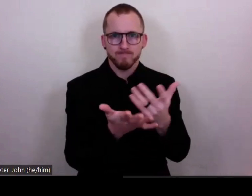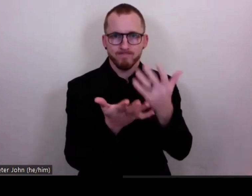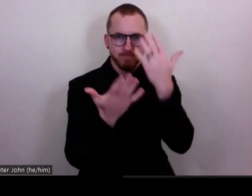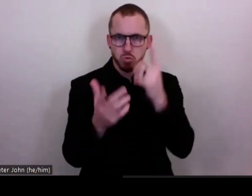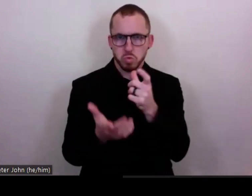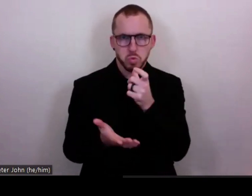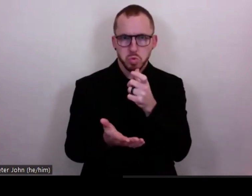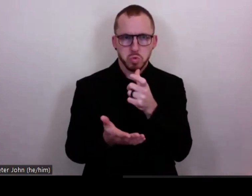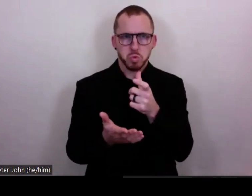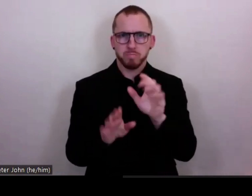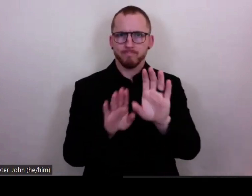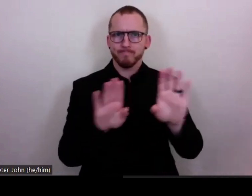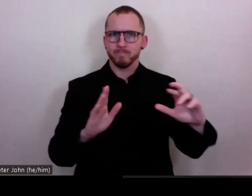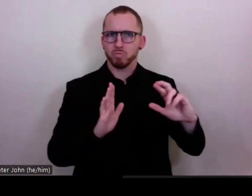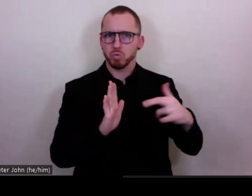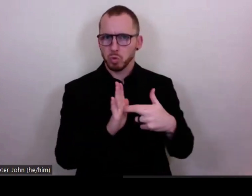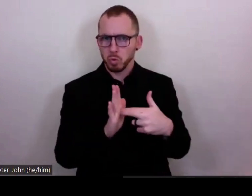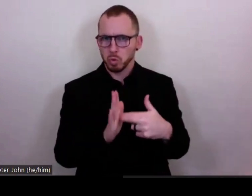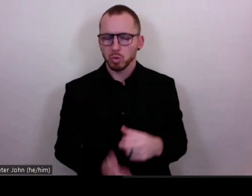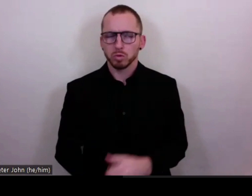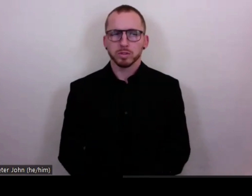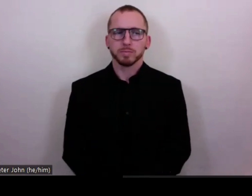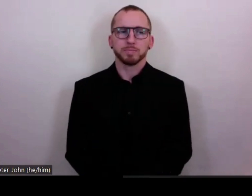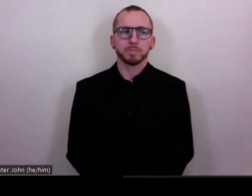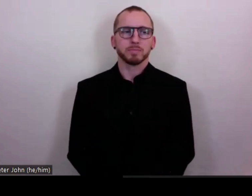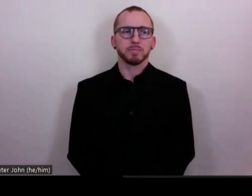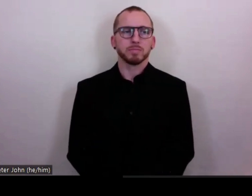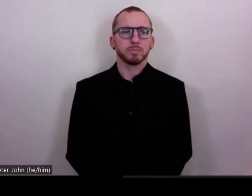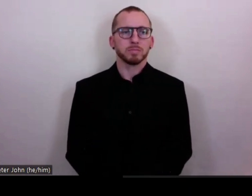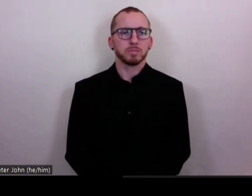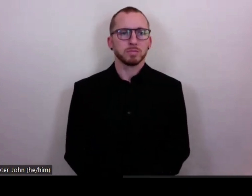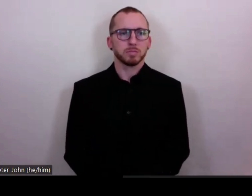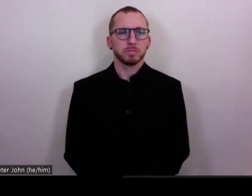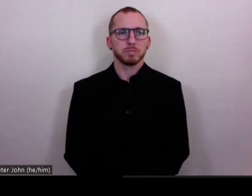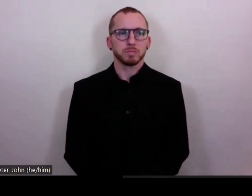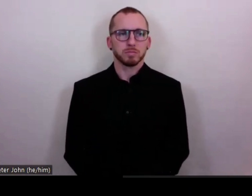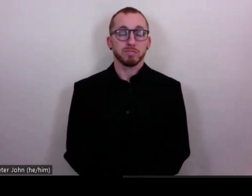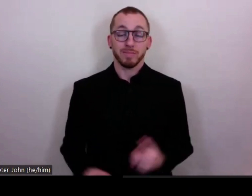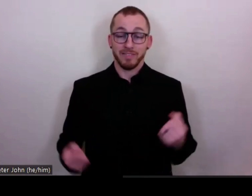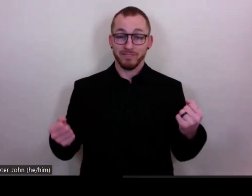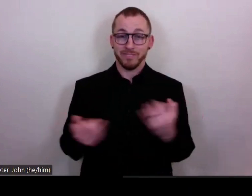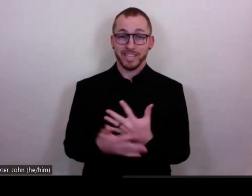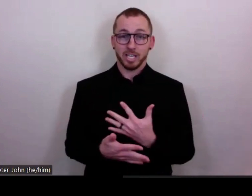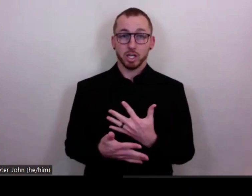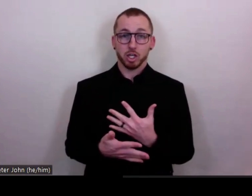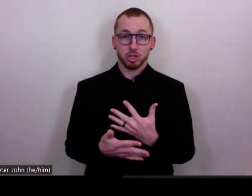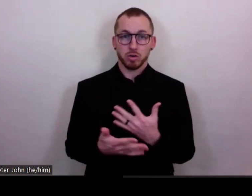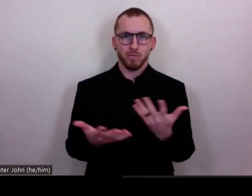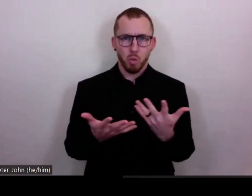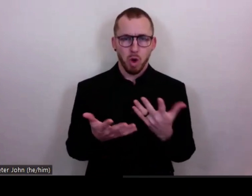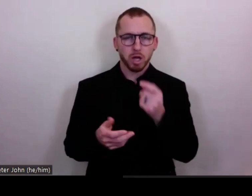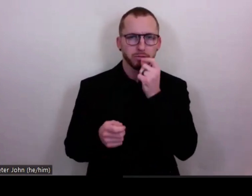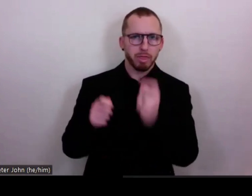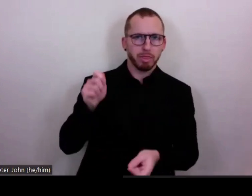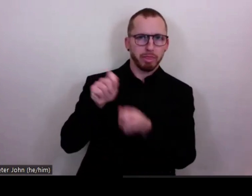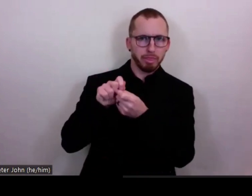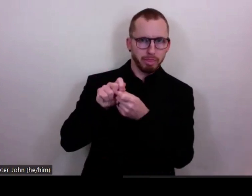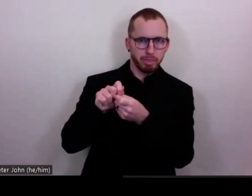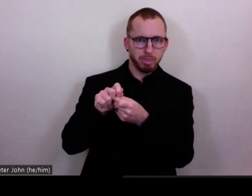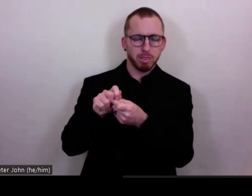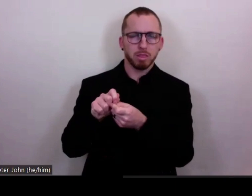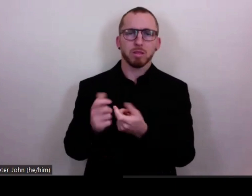Fear of retribution and retaliation. Oh my God, is that a thing that's so